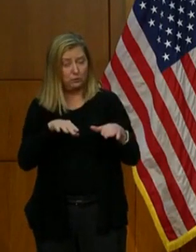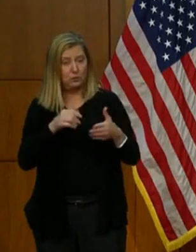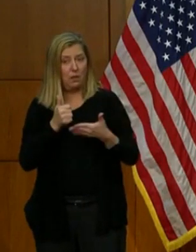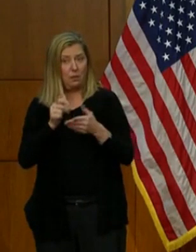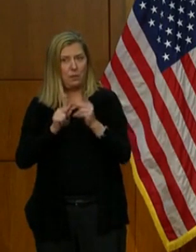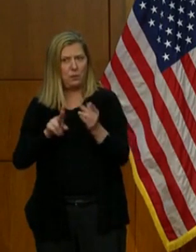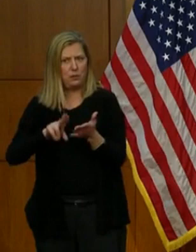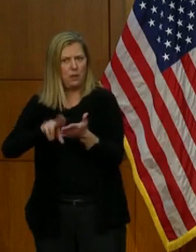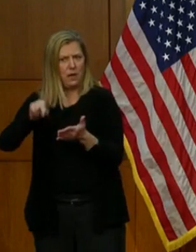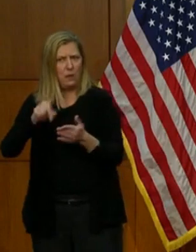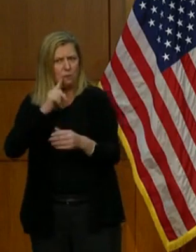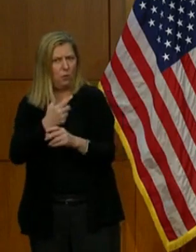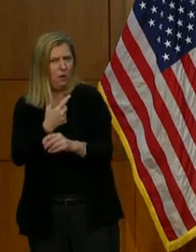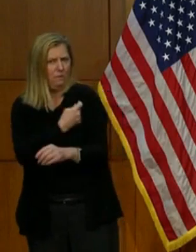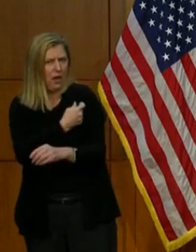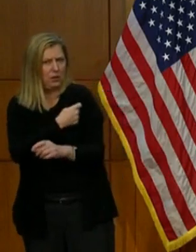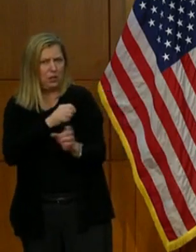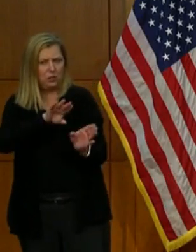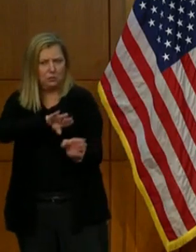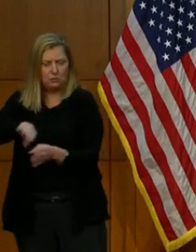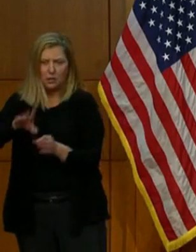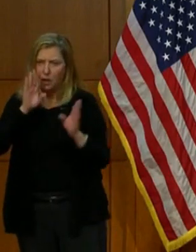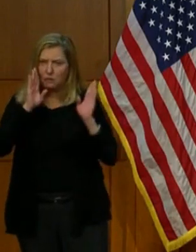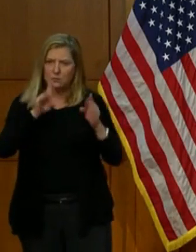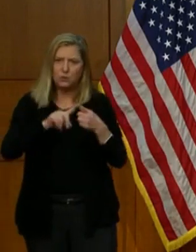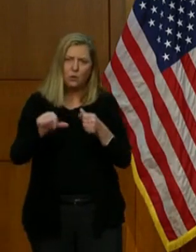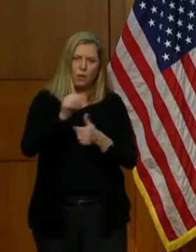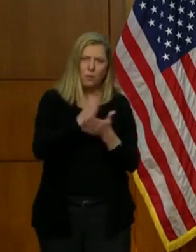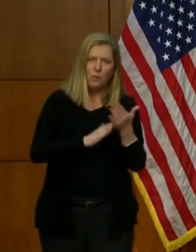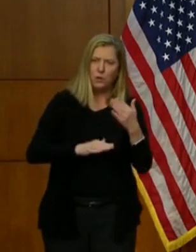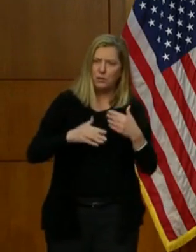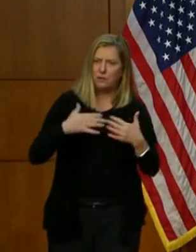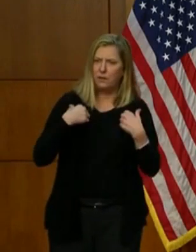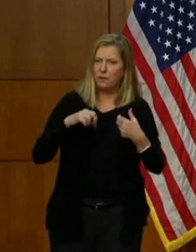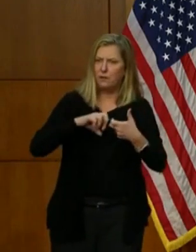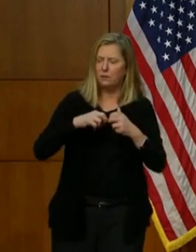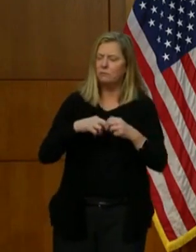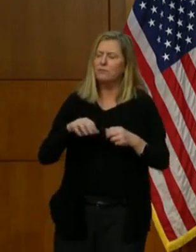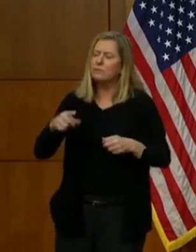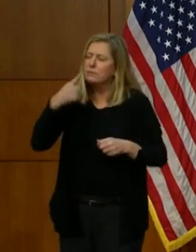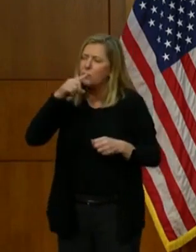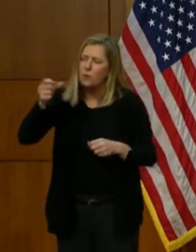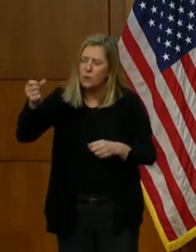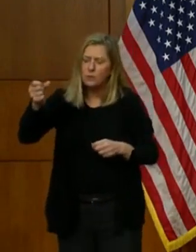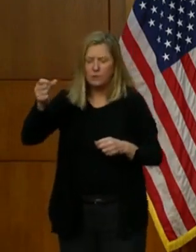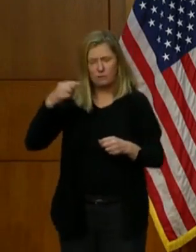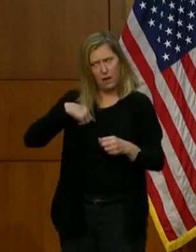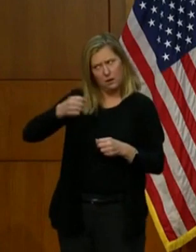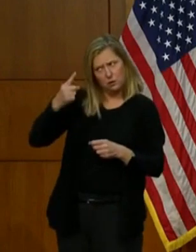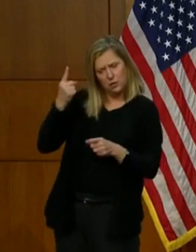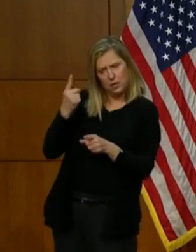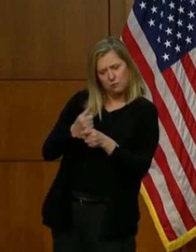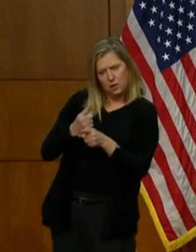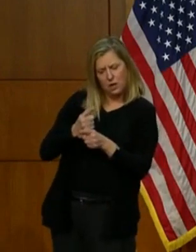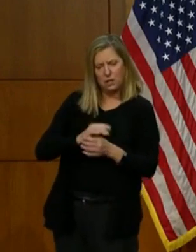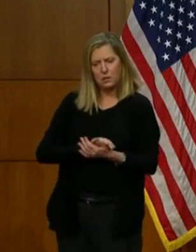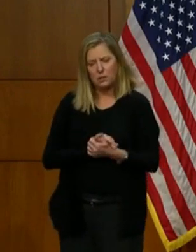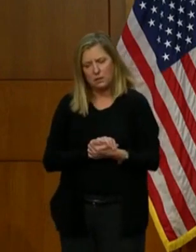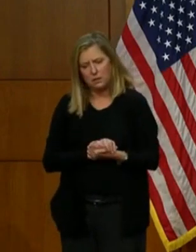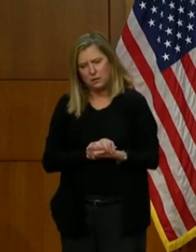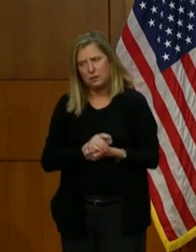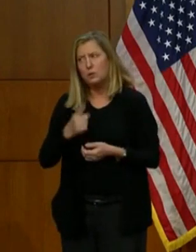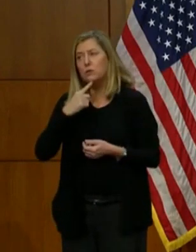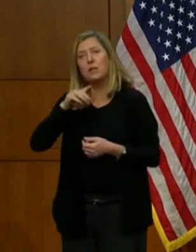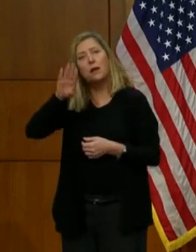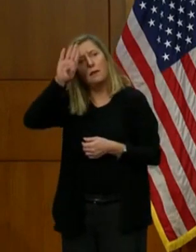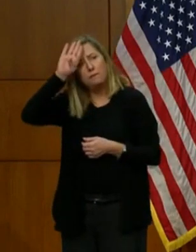responding to other parts of the health crisis? If I stay on the phone, if I heard your question correctly, that the fire